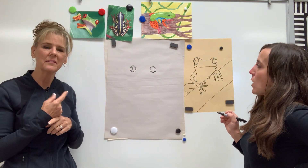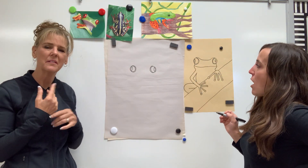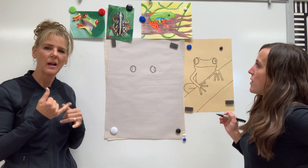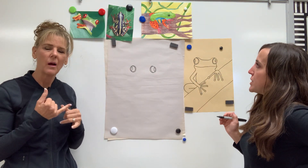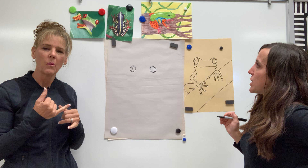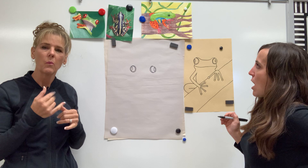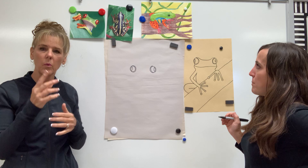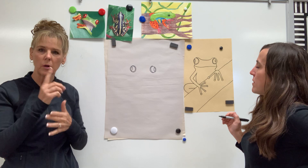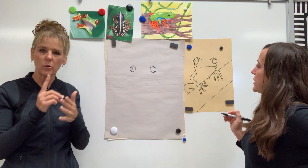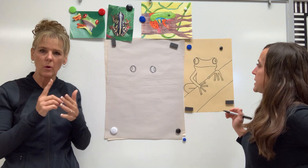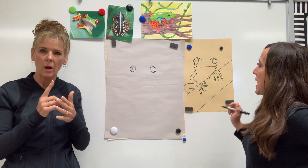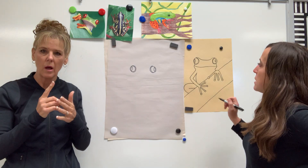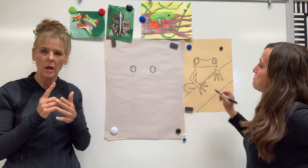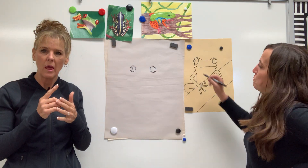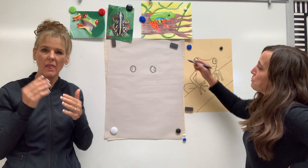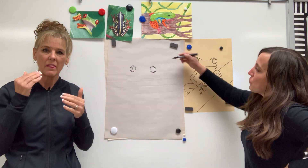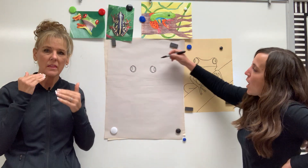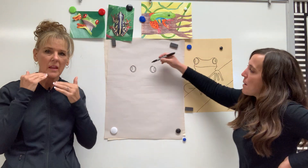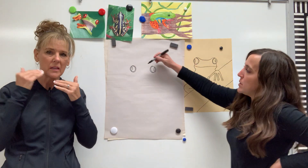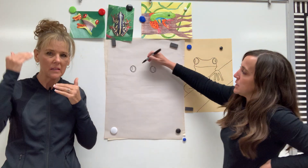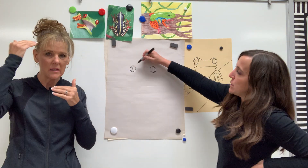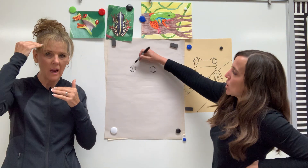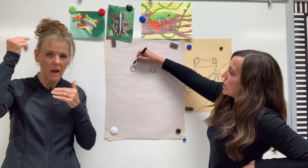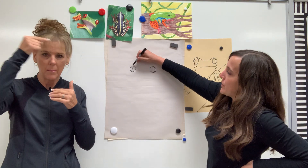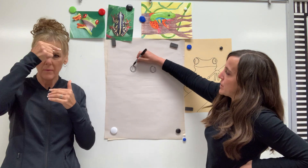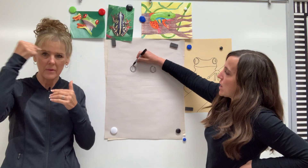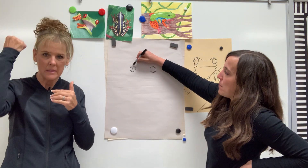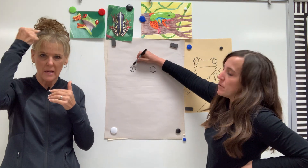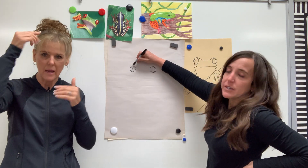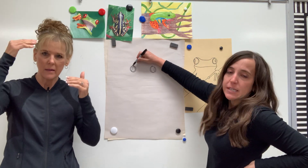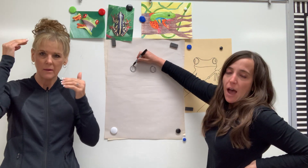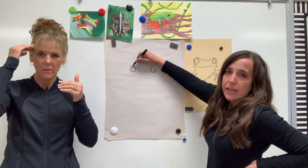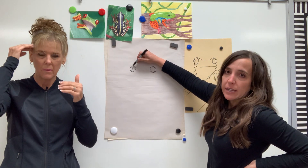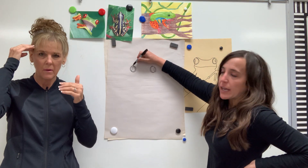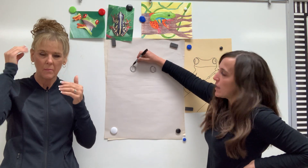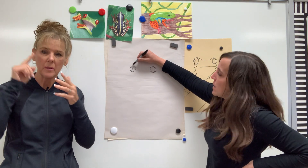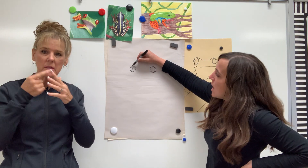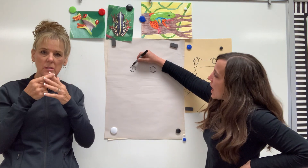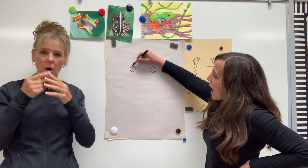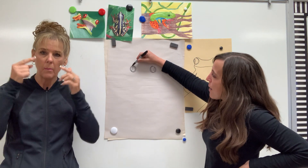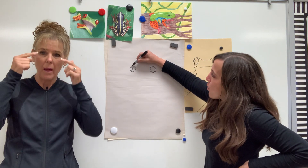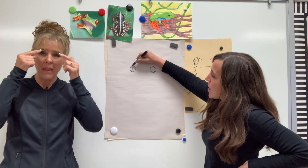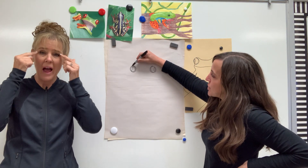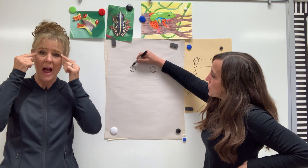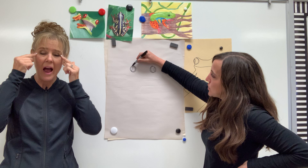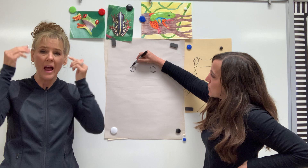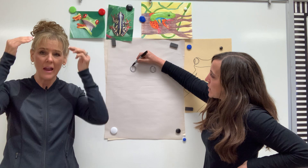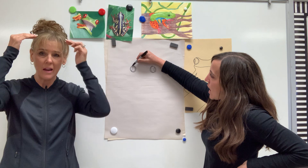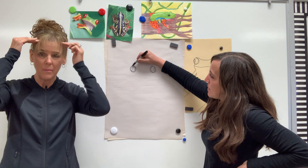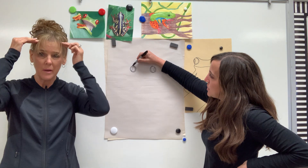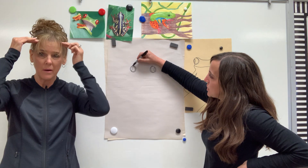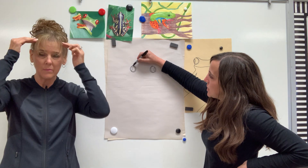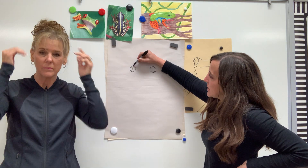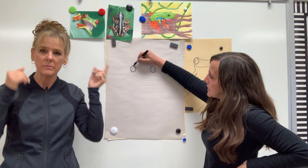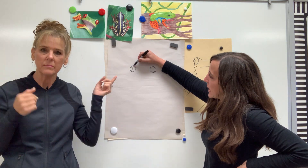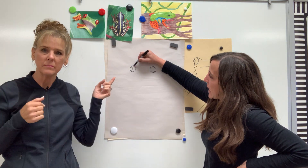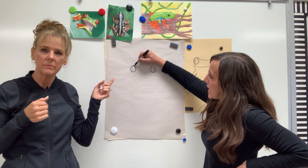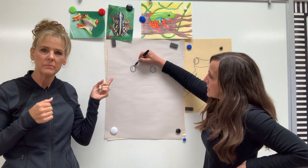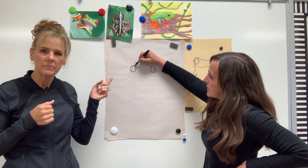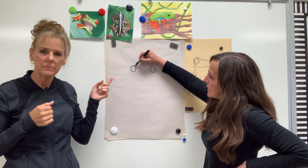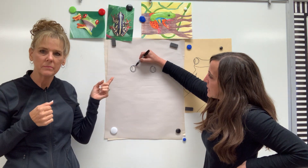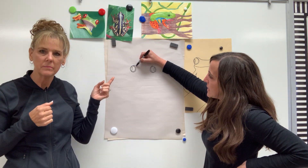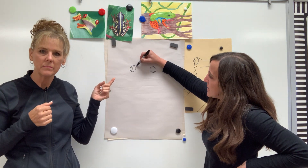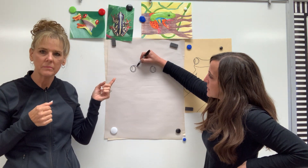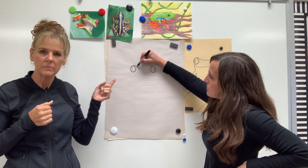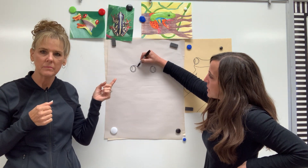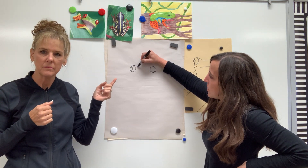and draw the top of his head. I'm gonna start at the top of his eye again, and watch, first grade, I'm just gonna